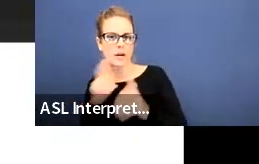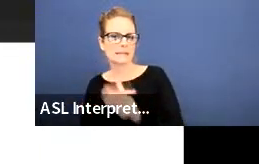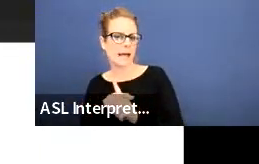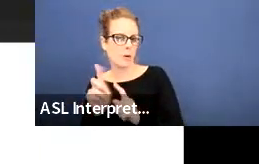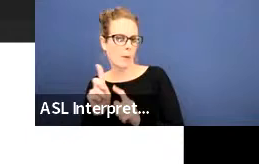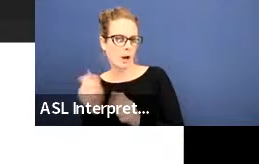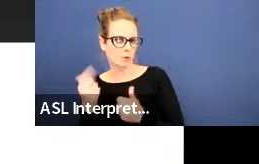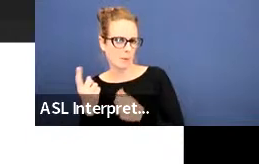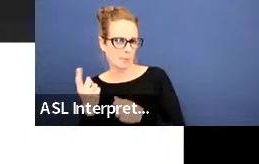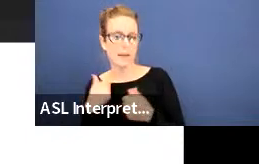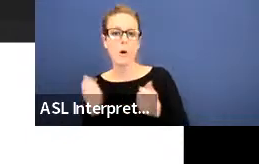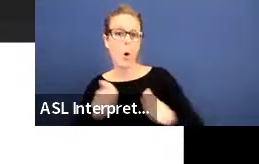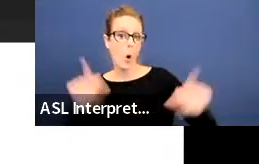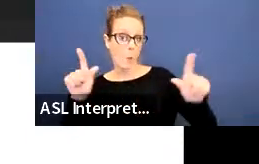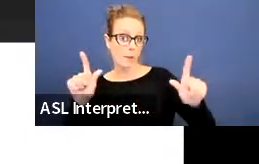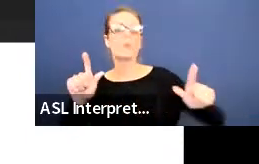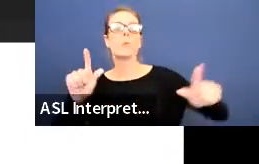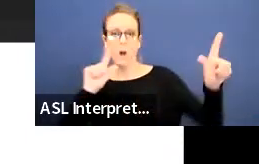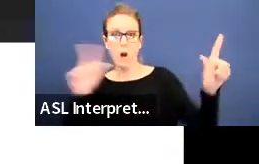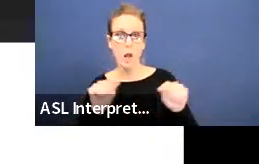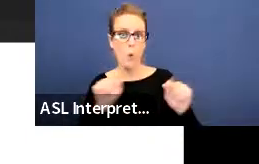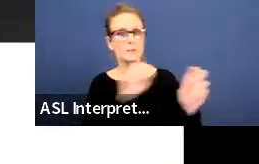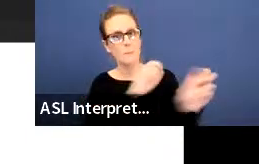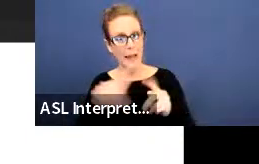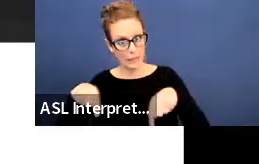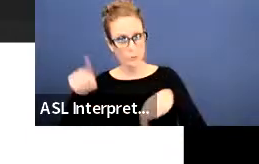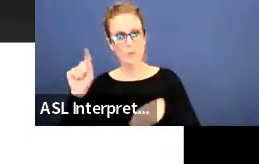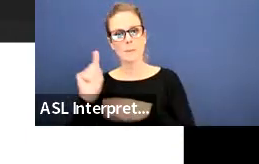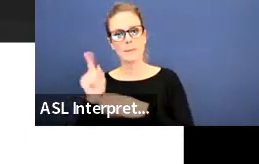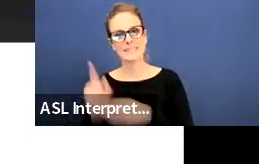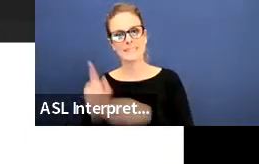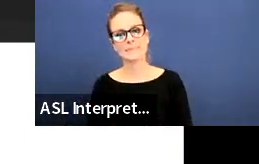open them now, and they will close in 20 minutes. Great.